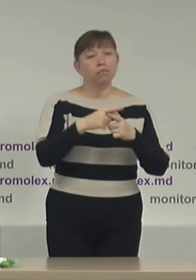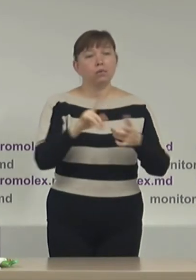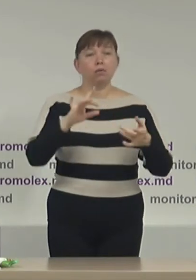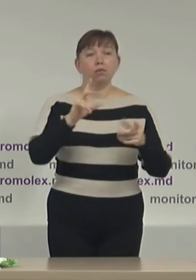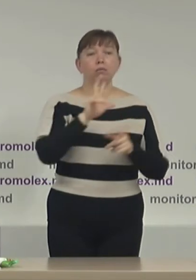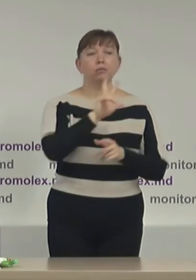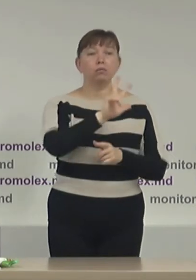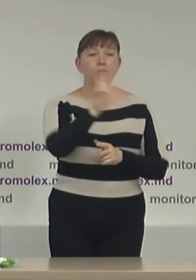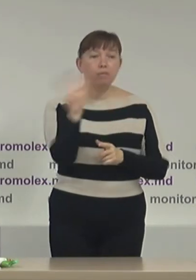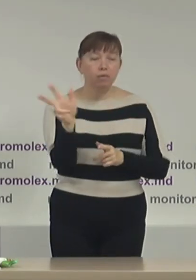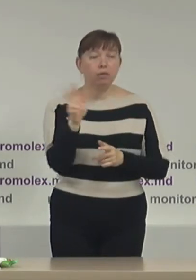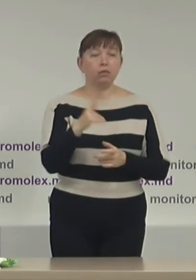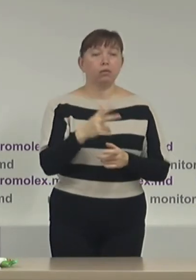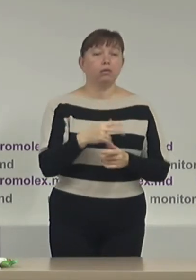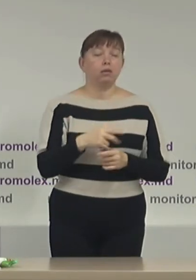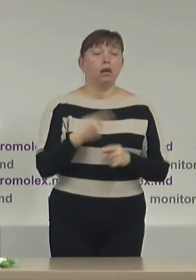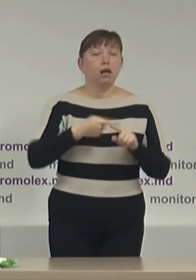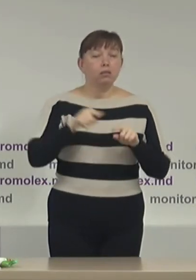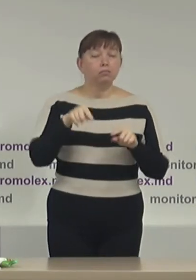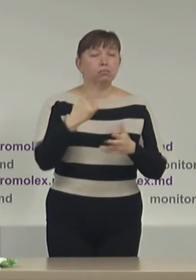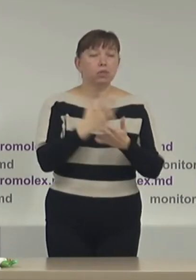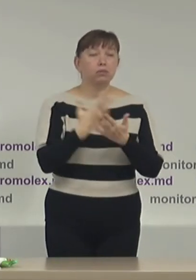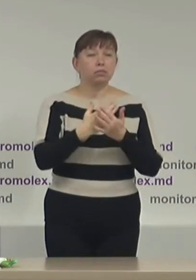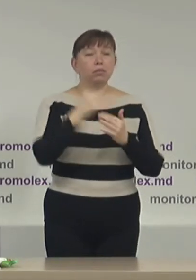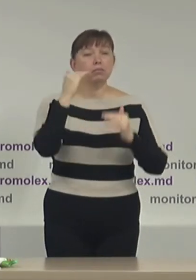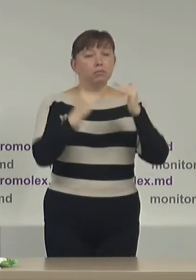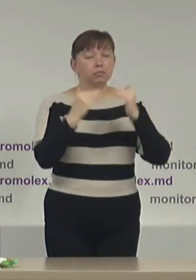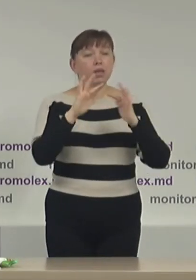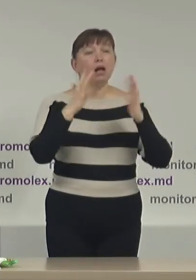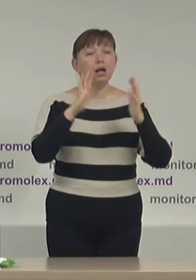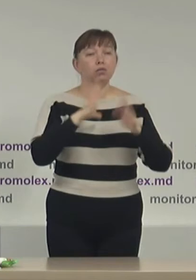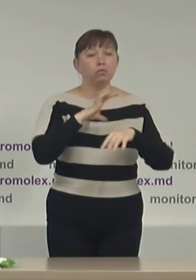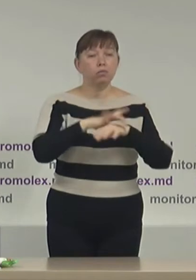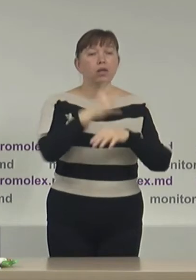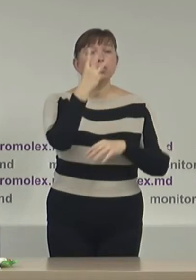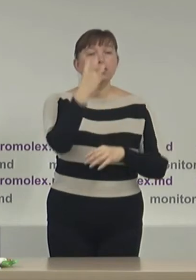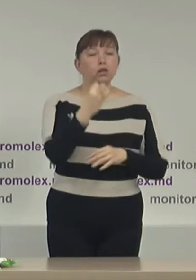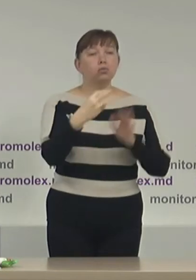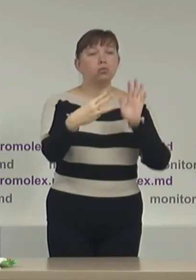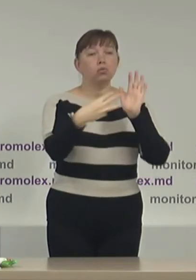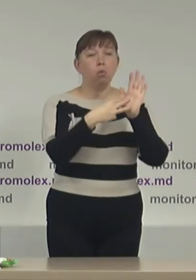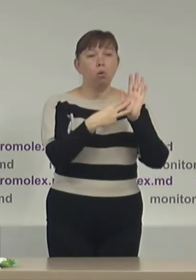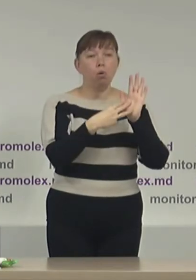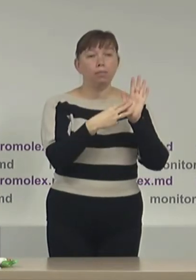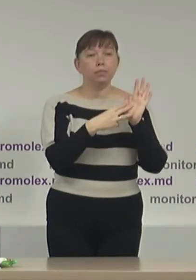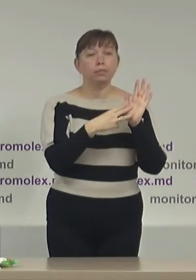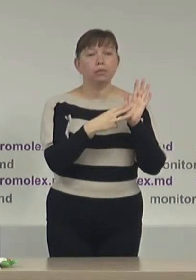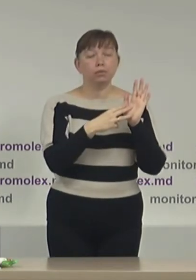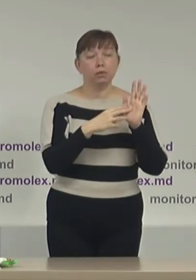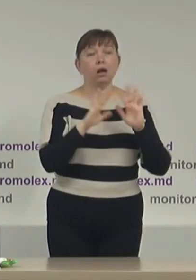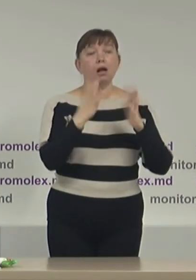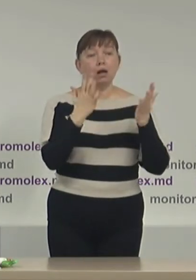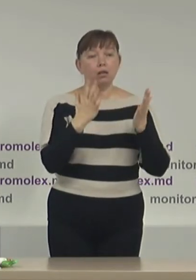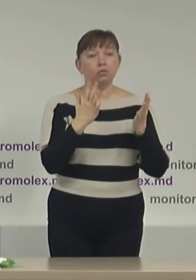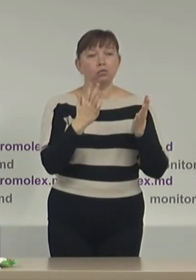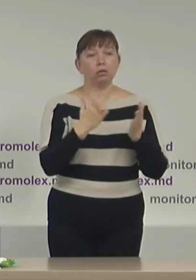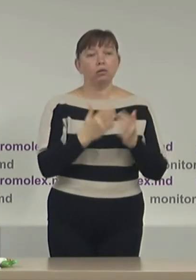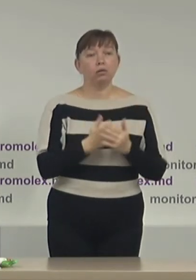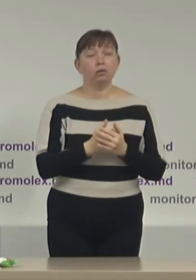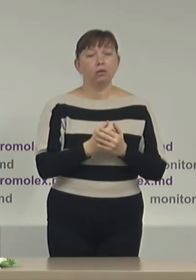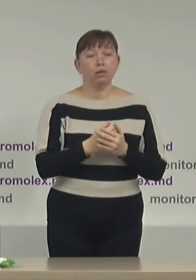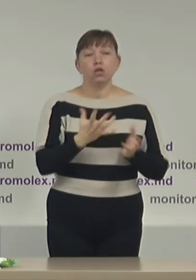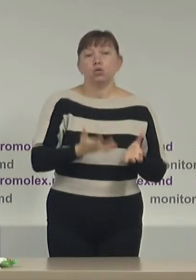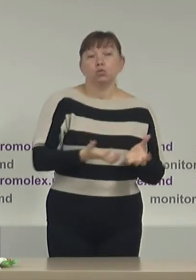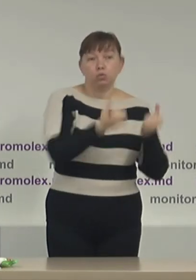printed advertising or on social media. Here we have 308 cases in